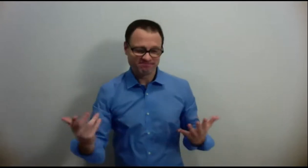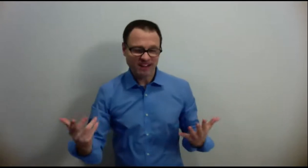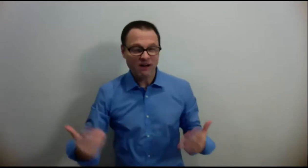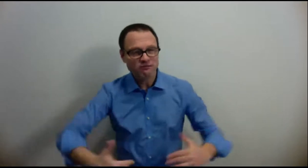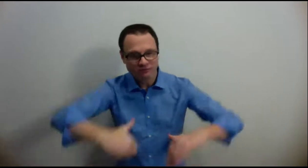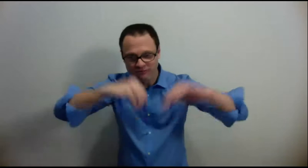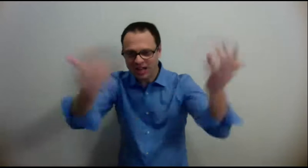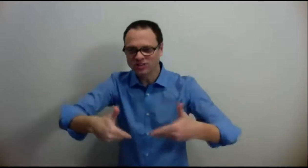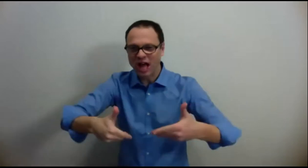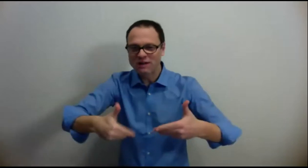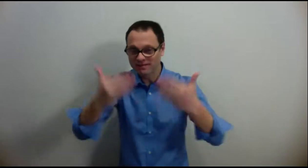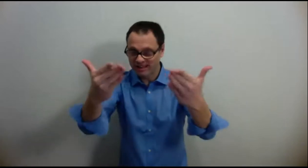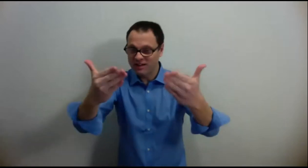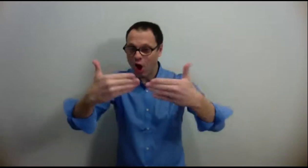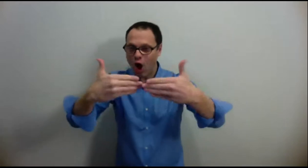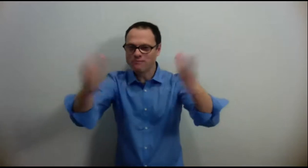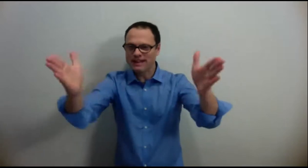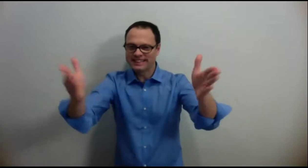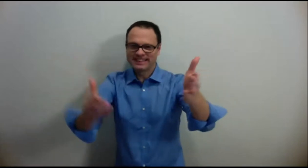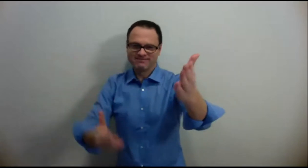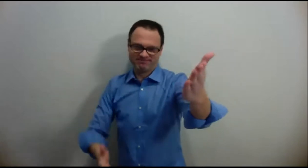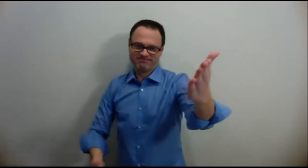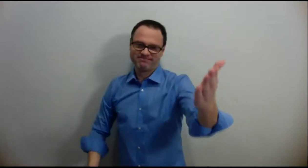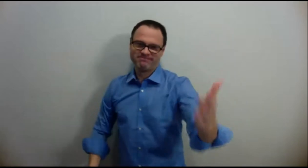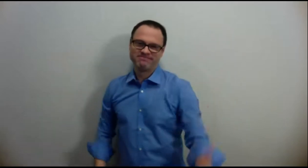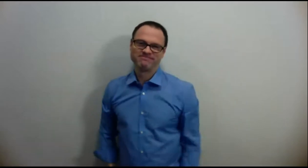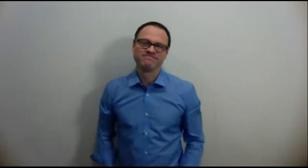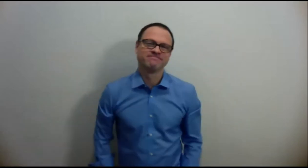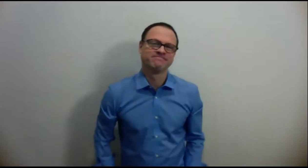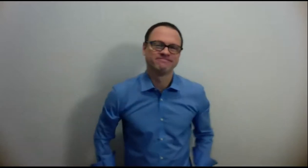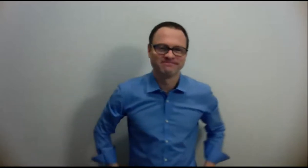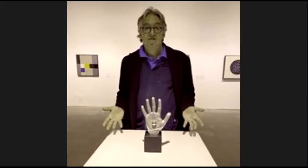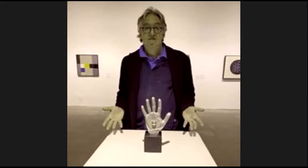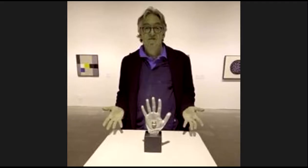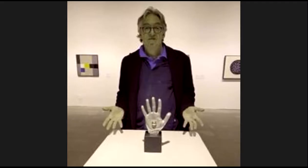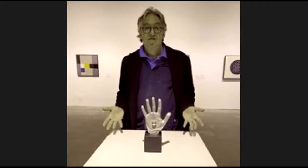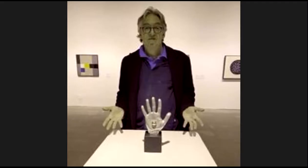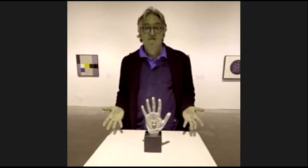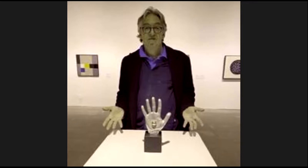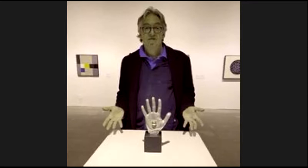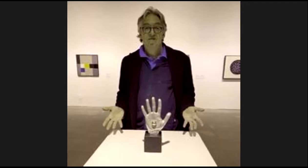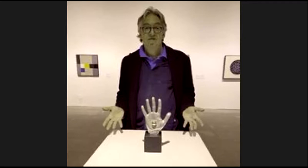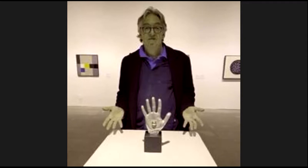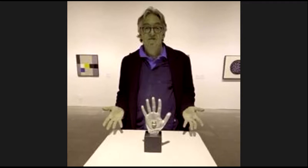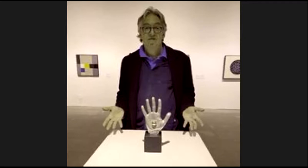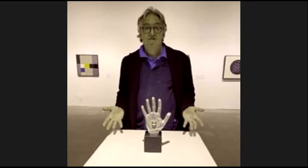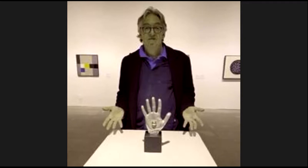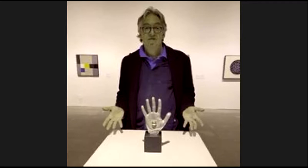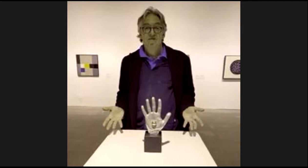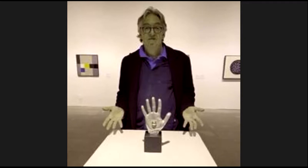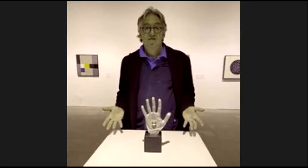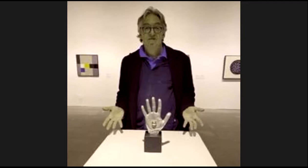Miha Zupan from Slovenia. Iz Slovenije. Welcome, the floor is yours, Miha. Dobrodošli, Miha,